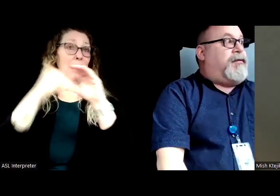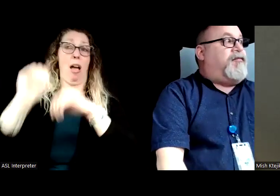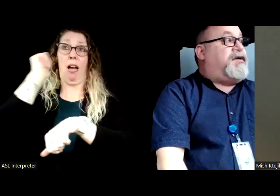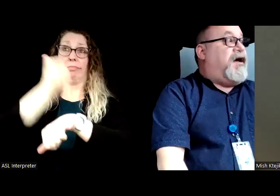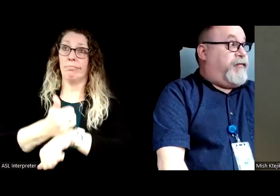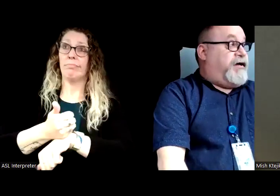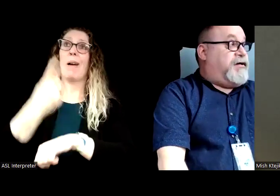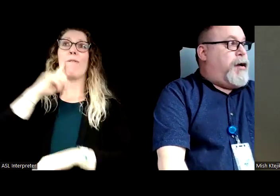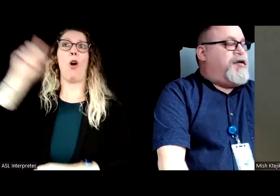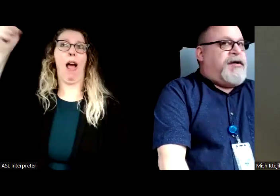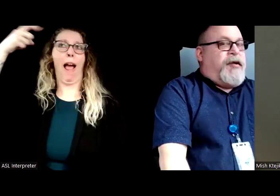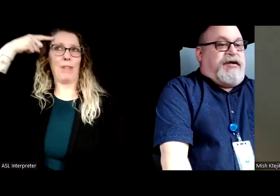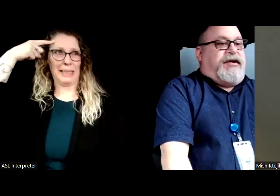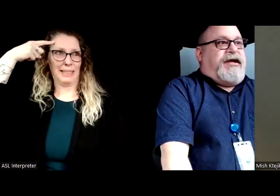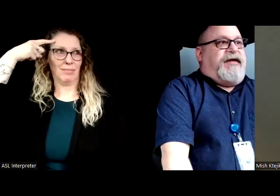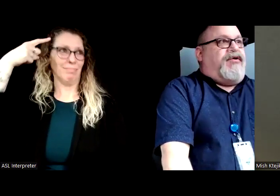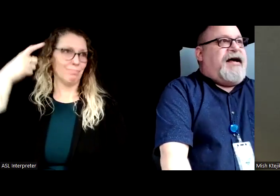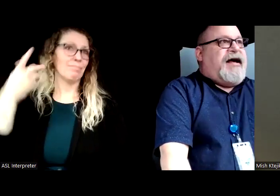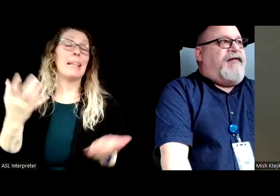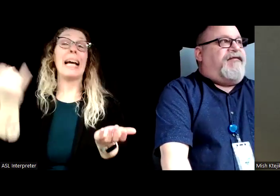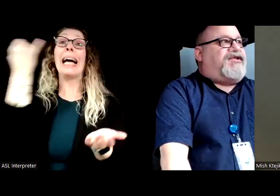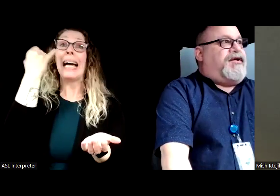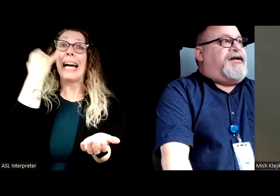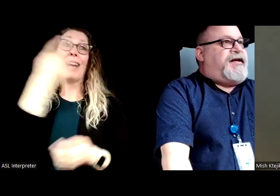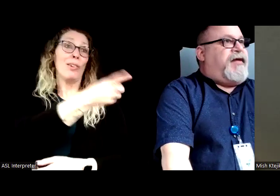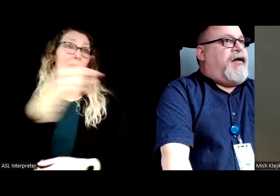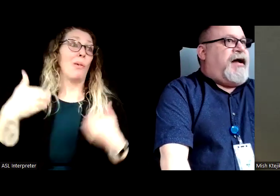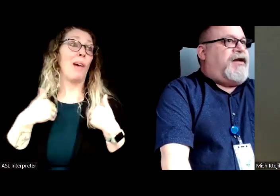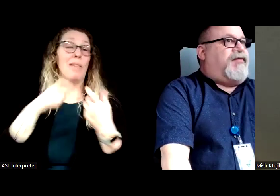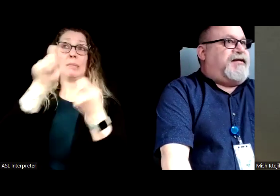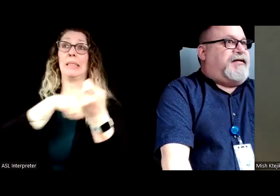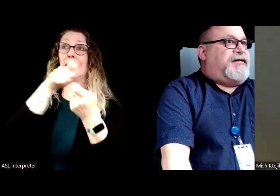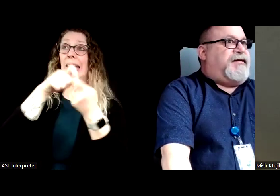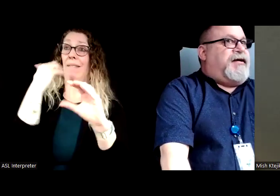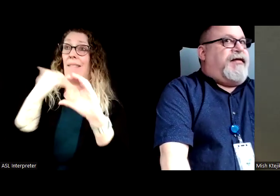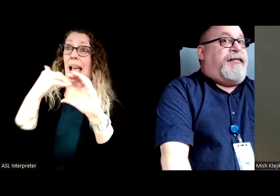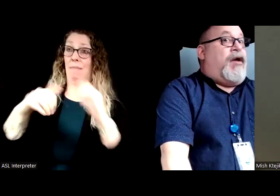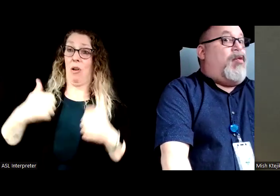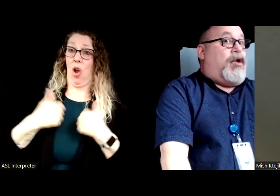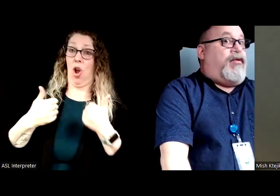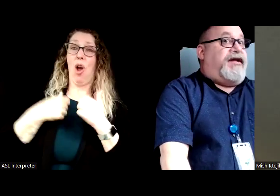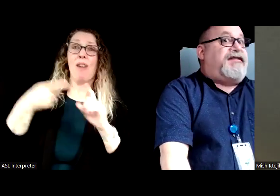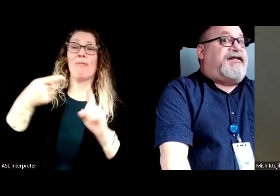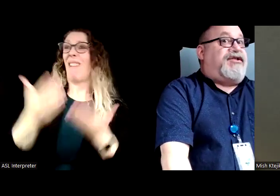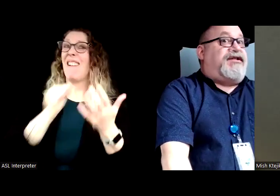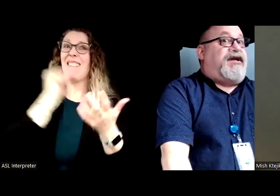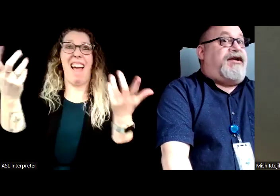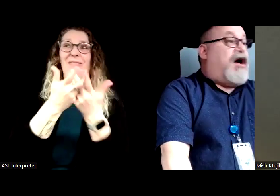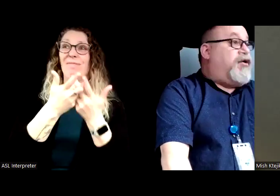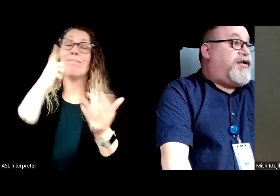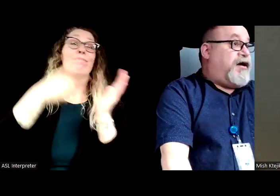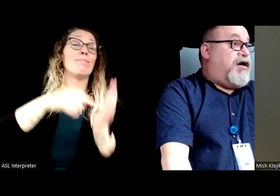for government. If you have certain email addresses, they may not work with it, such as